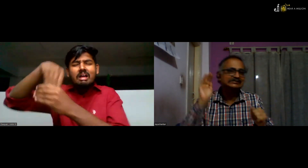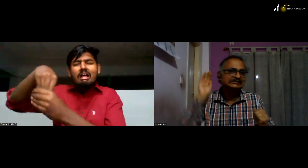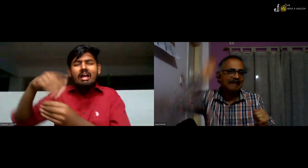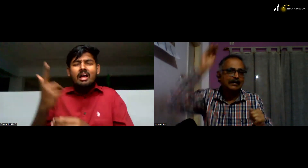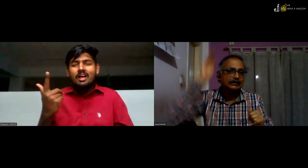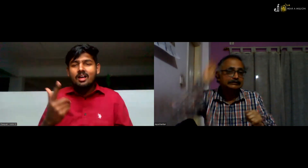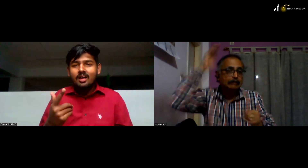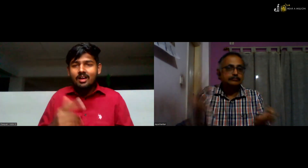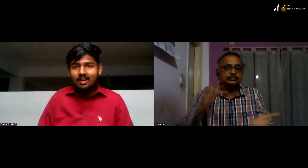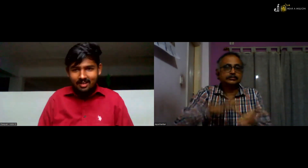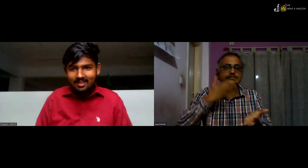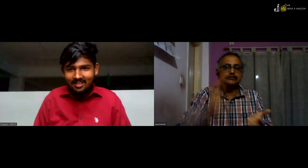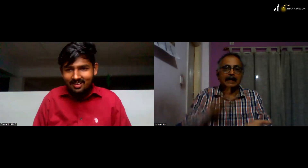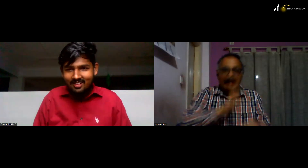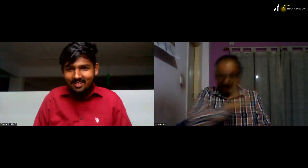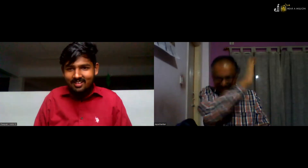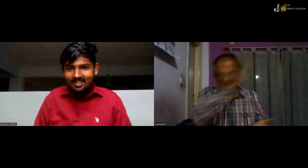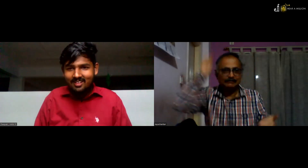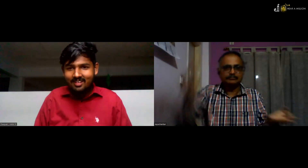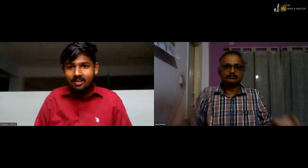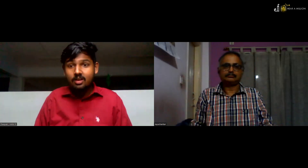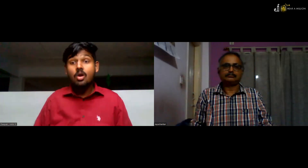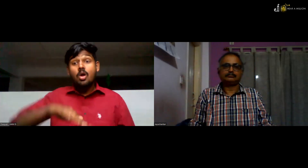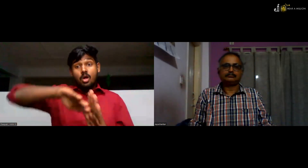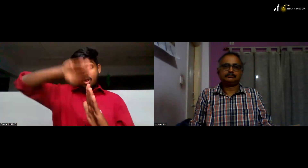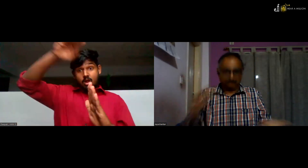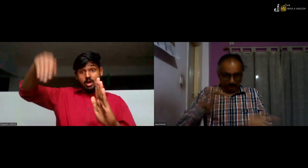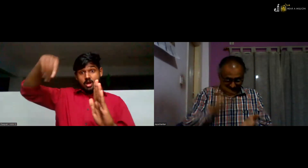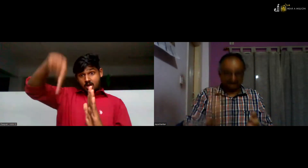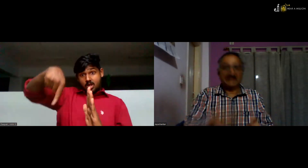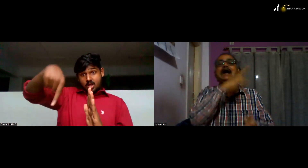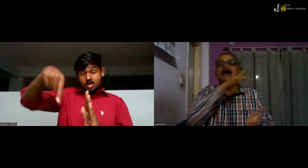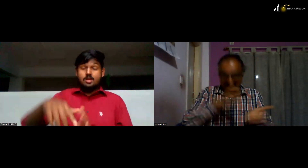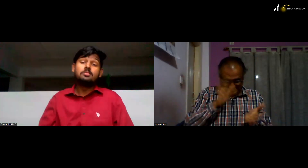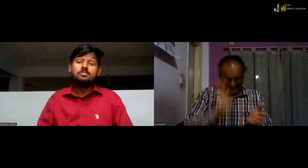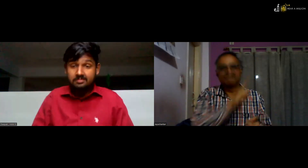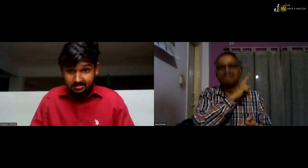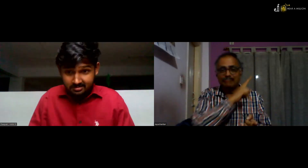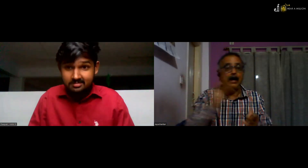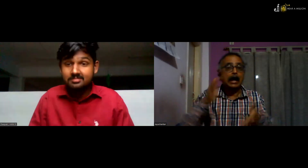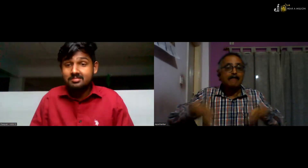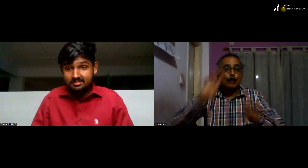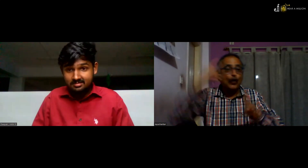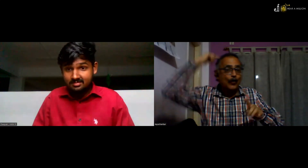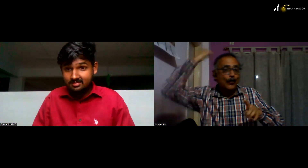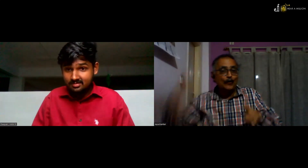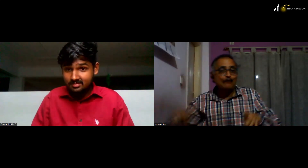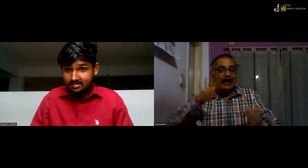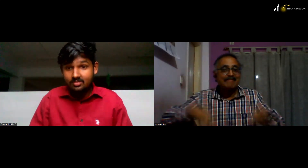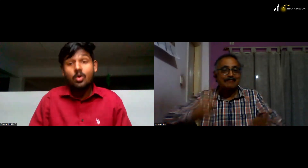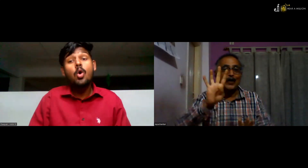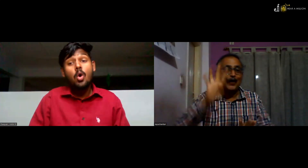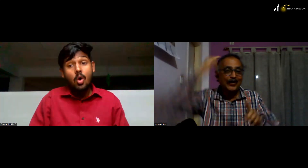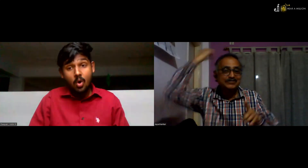is, what was that place? Could you please explain us? Yeah, that is a place of Lord